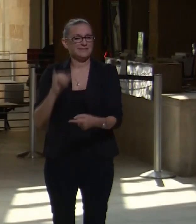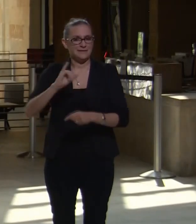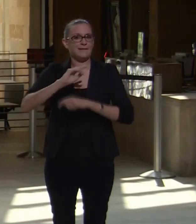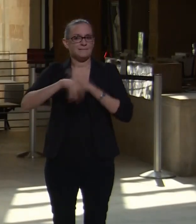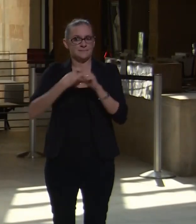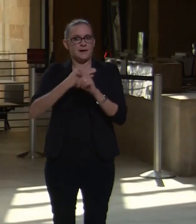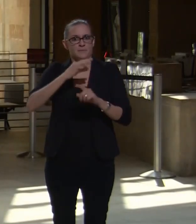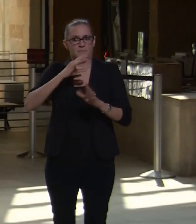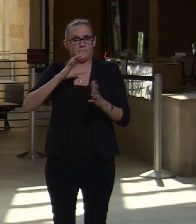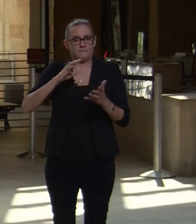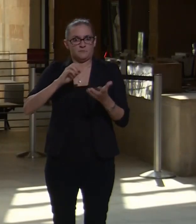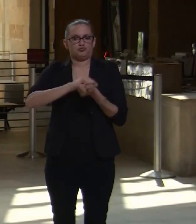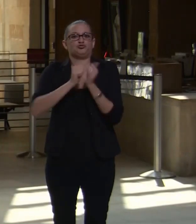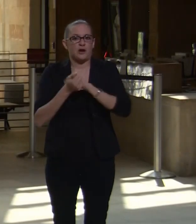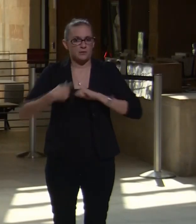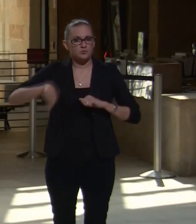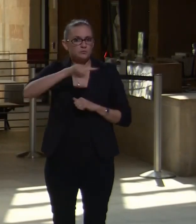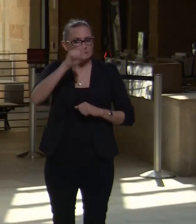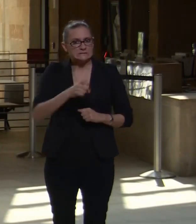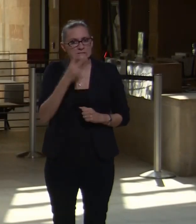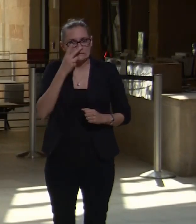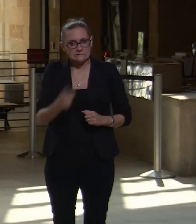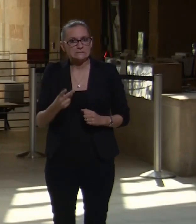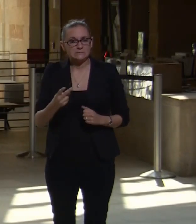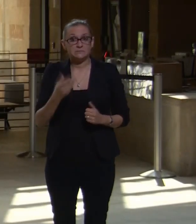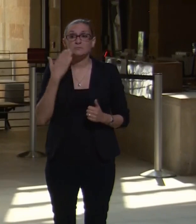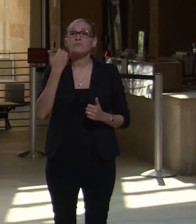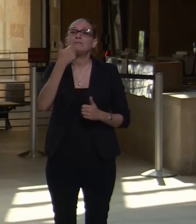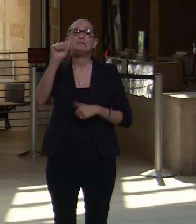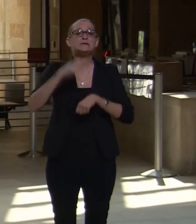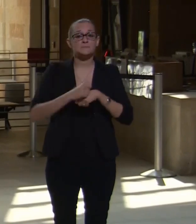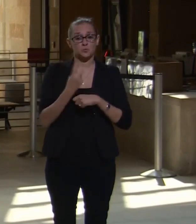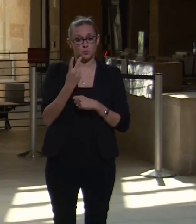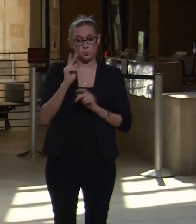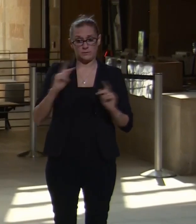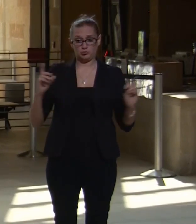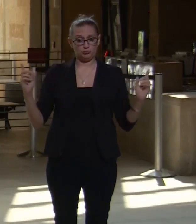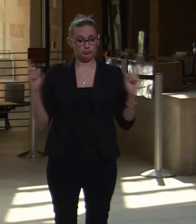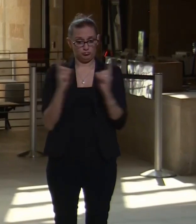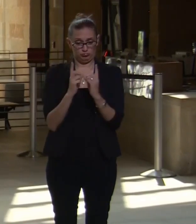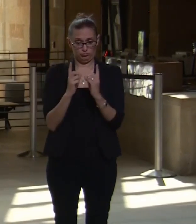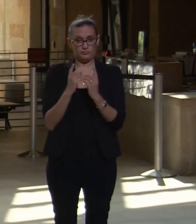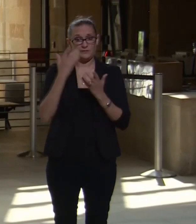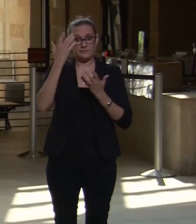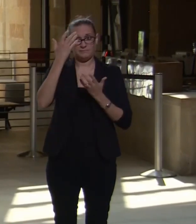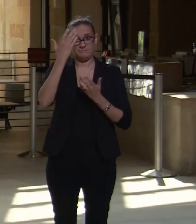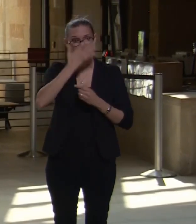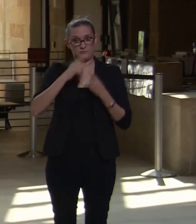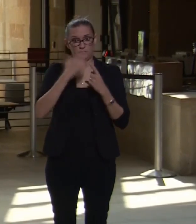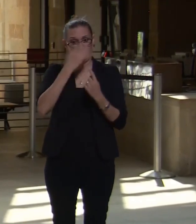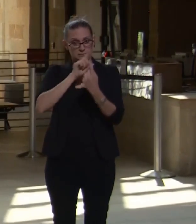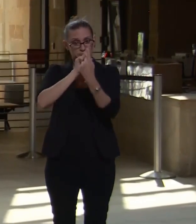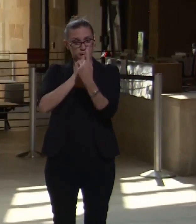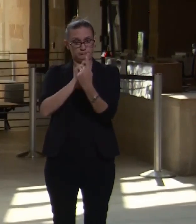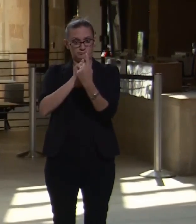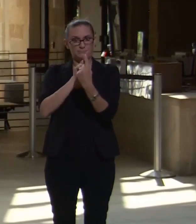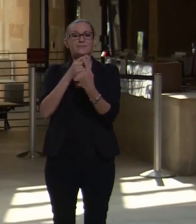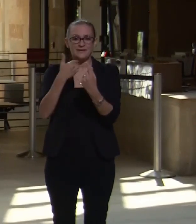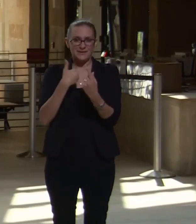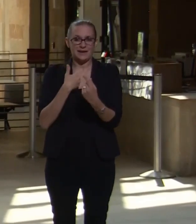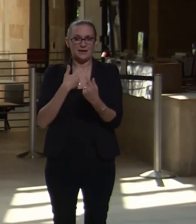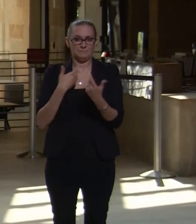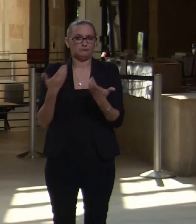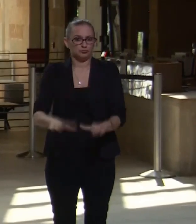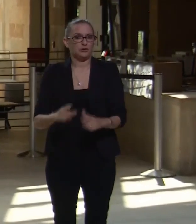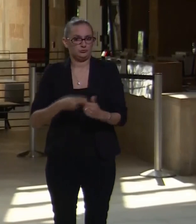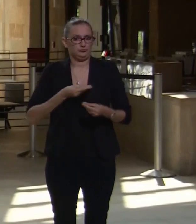order of magnitude of change that we need to see, because anytime two people get together face to face in particular, there's a risk of